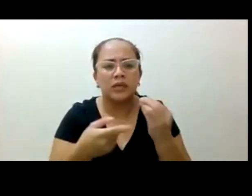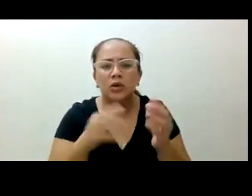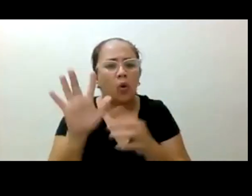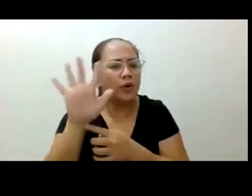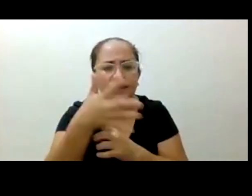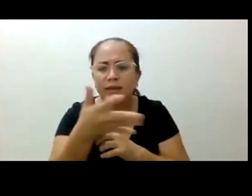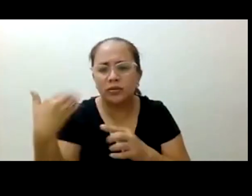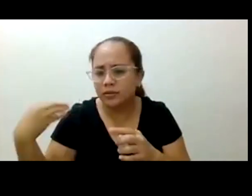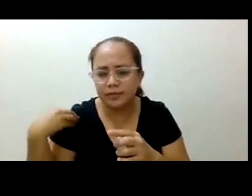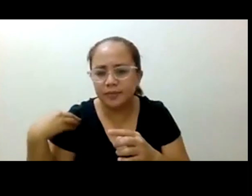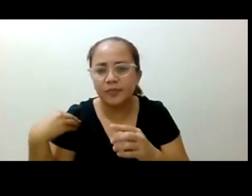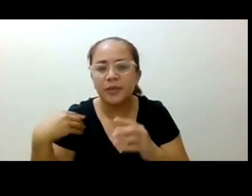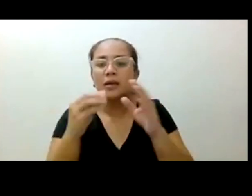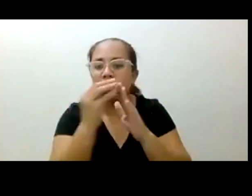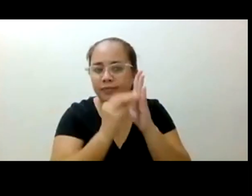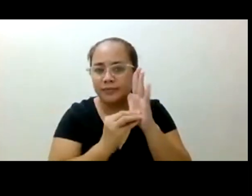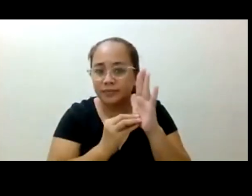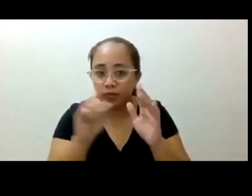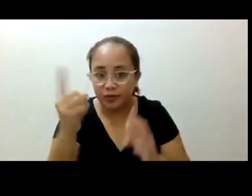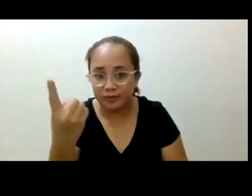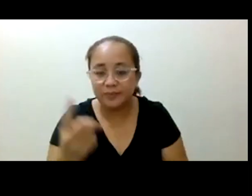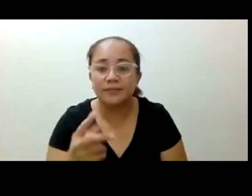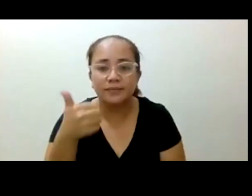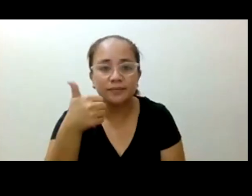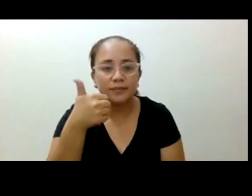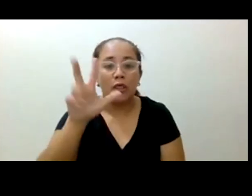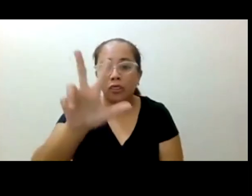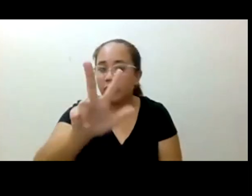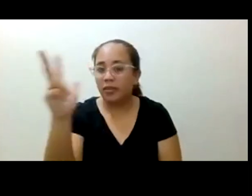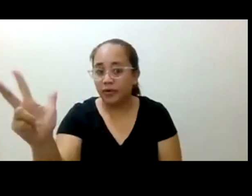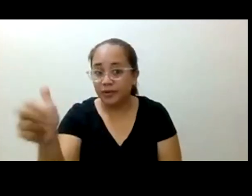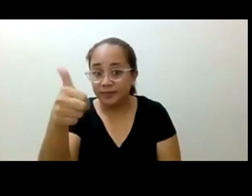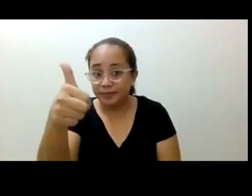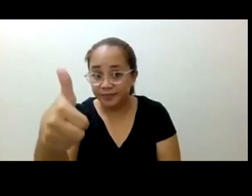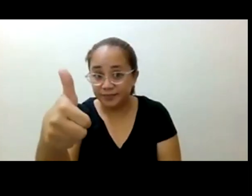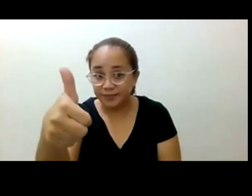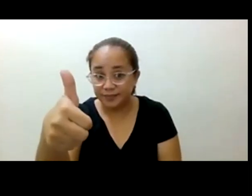orientation yet. Just the 2 hand shapes. Okay, 3:30 it is then.